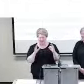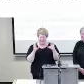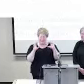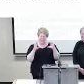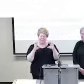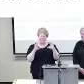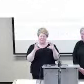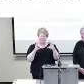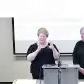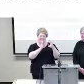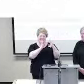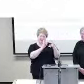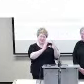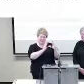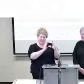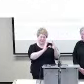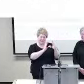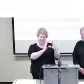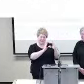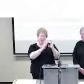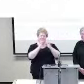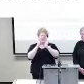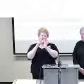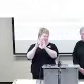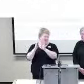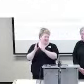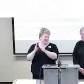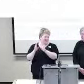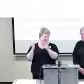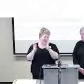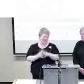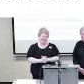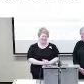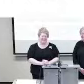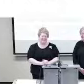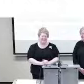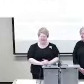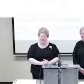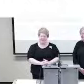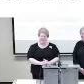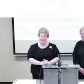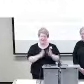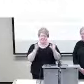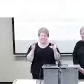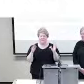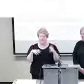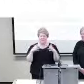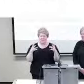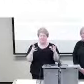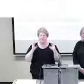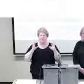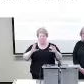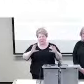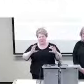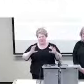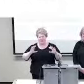so if you have an hour to give 30 minutes on this project and 30 minutes on the next if you have if you're fortunate